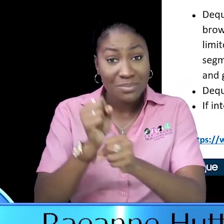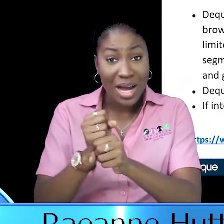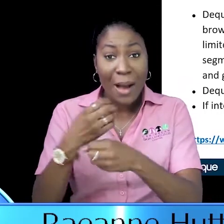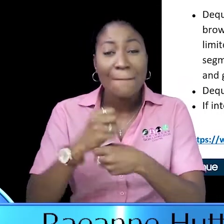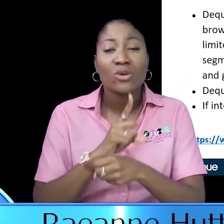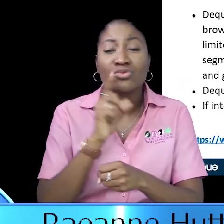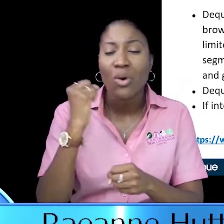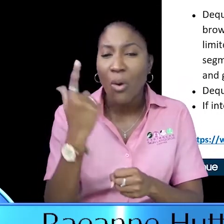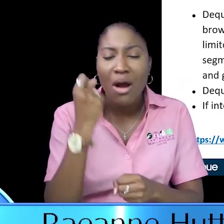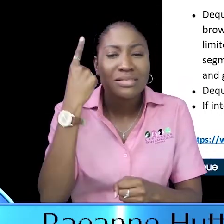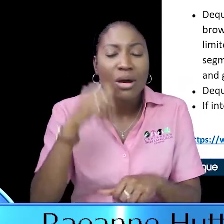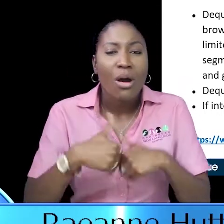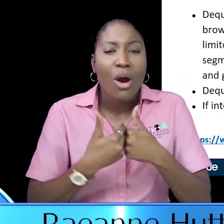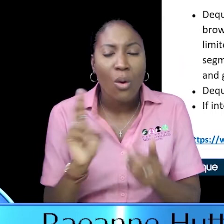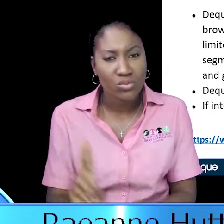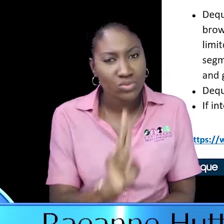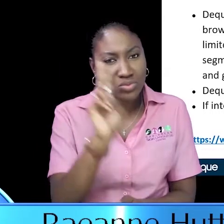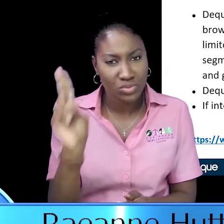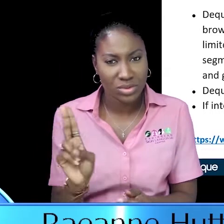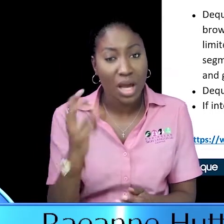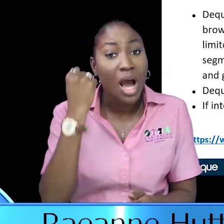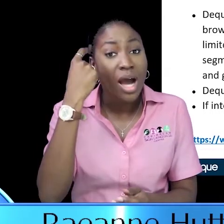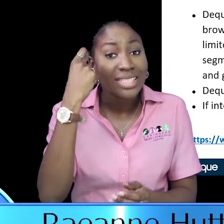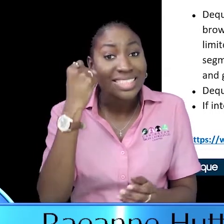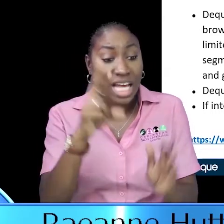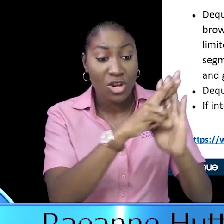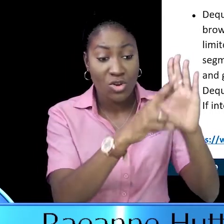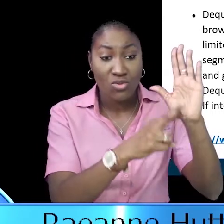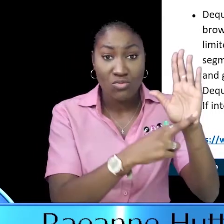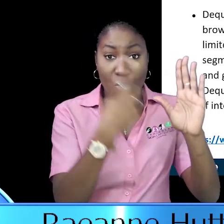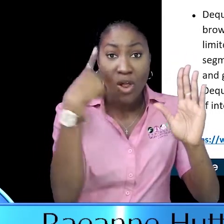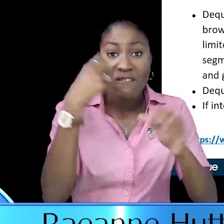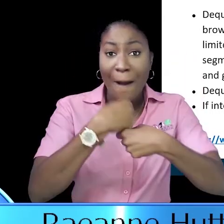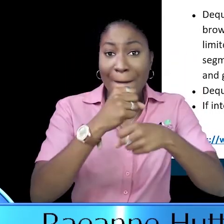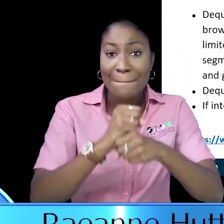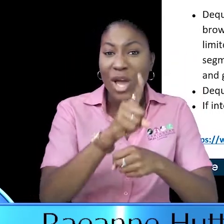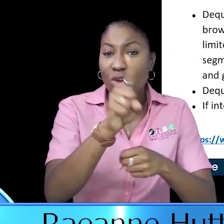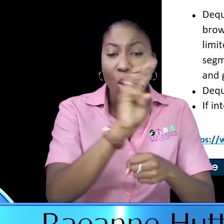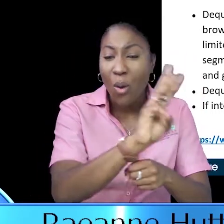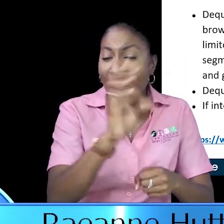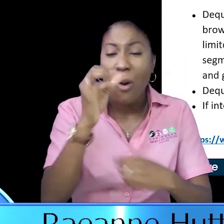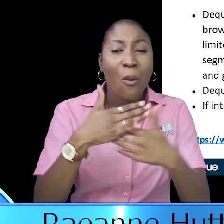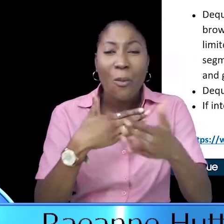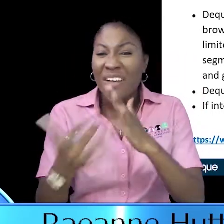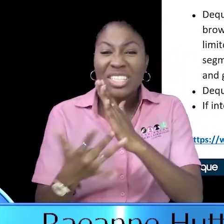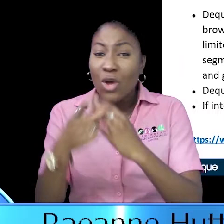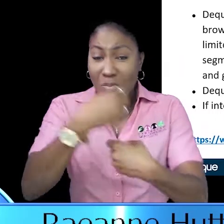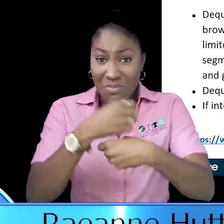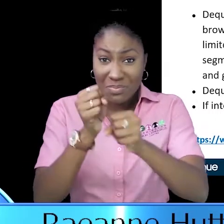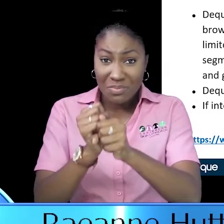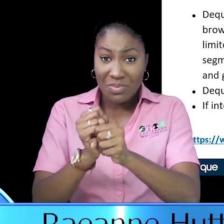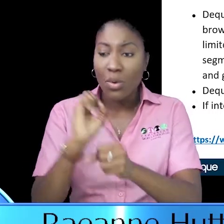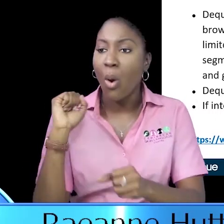learn to have empathy for the people who use your products or your web pages. So learning to understand